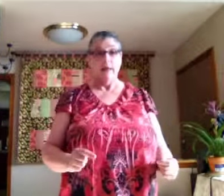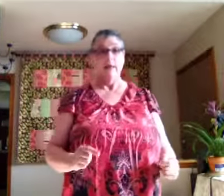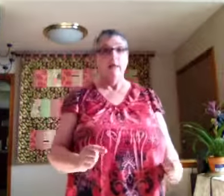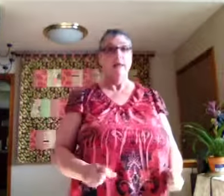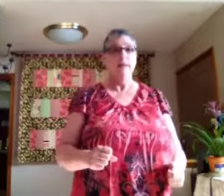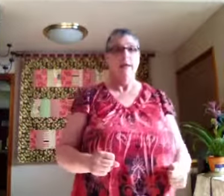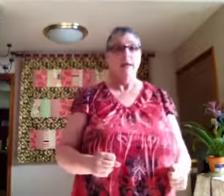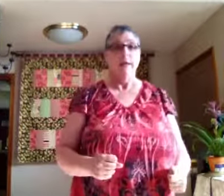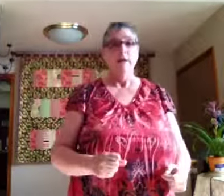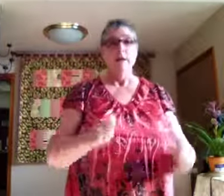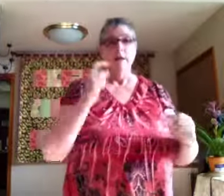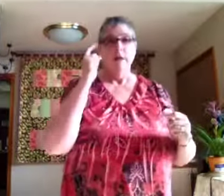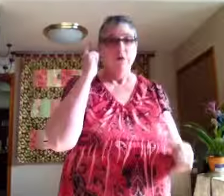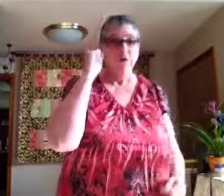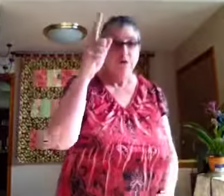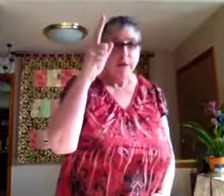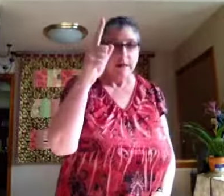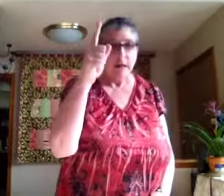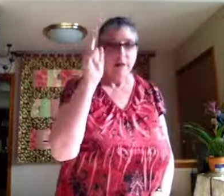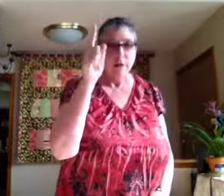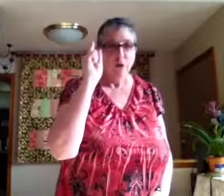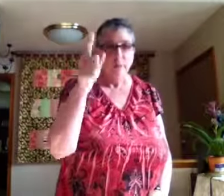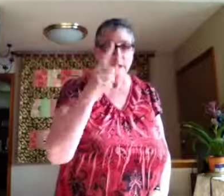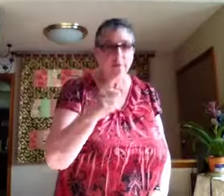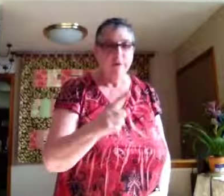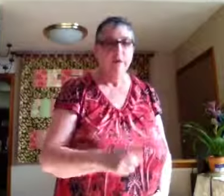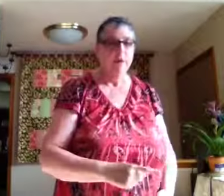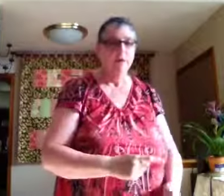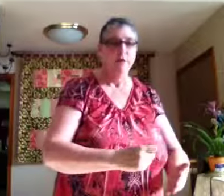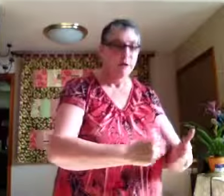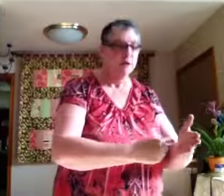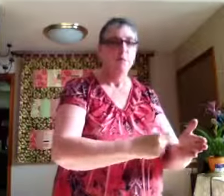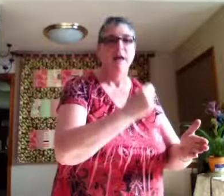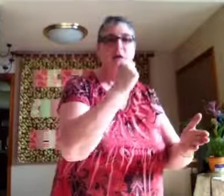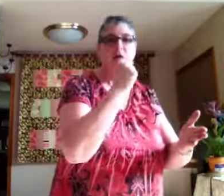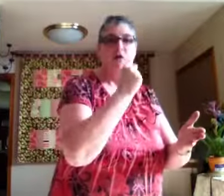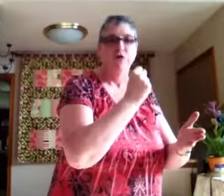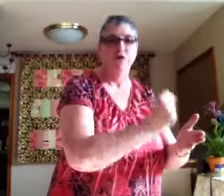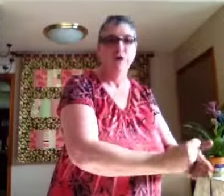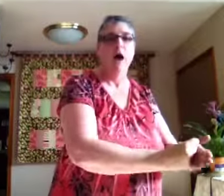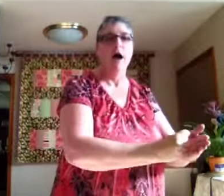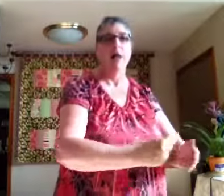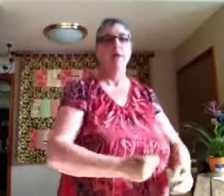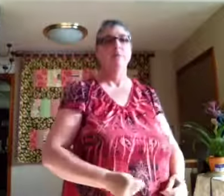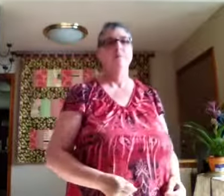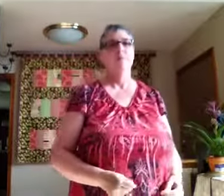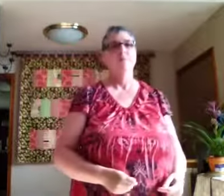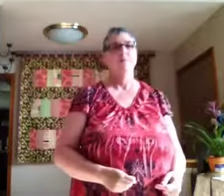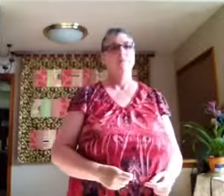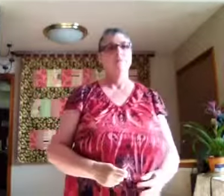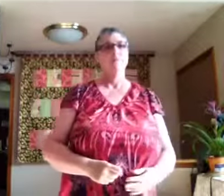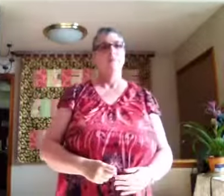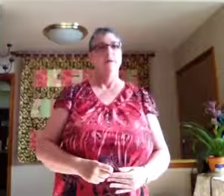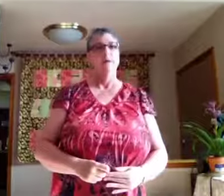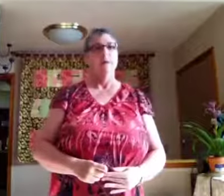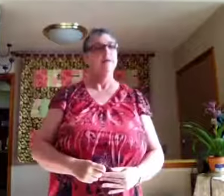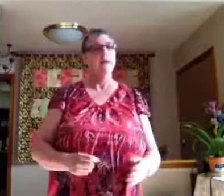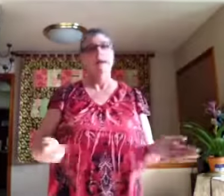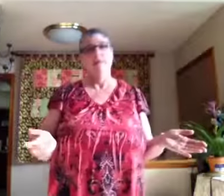Yes, he said, "Surely, as the Lord lives, this man should die." And then David